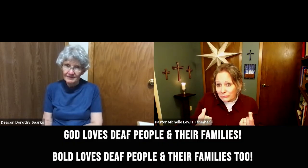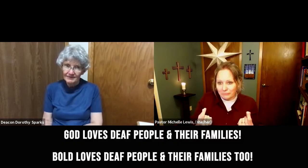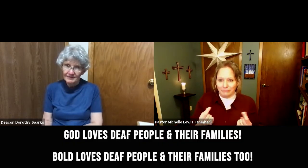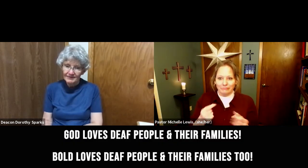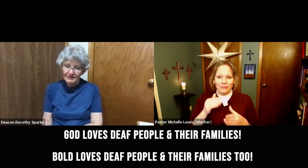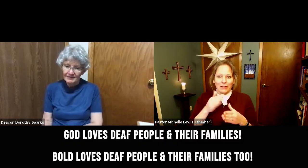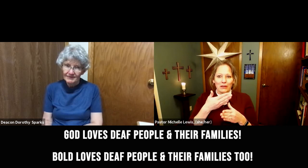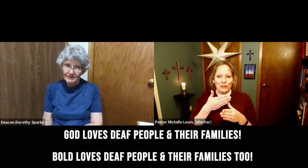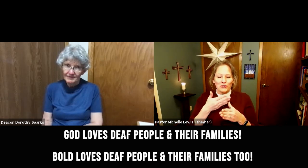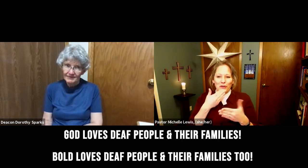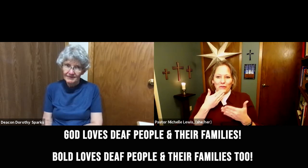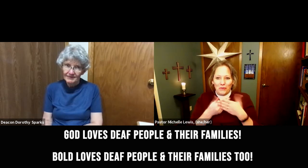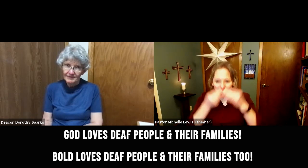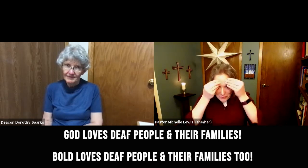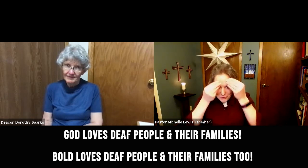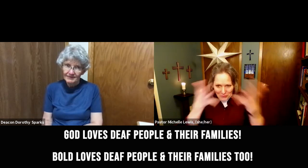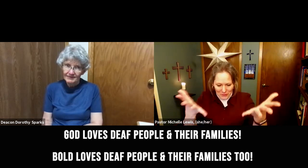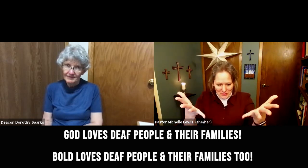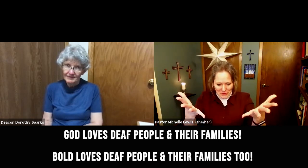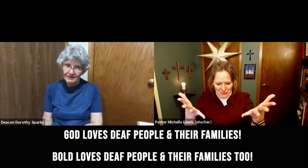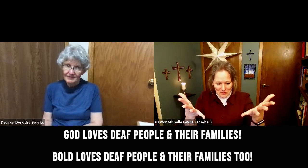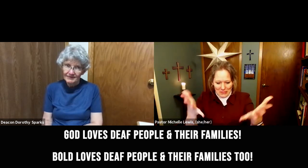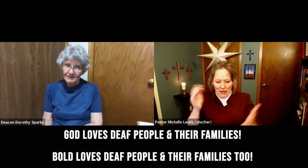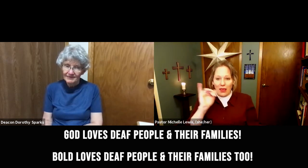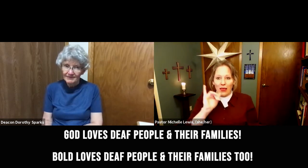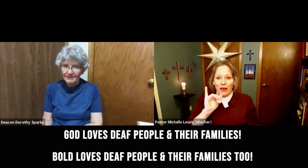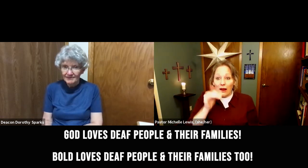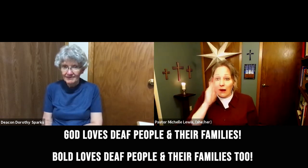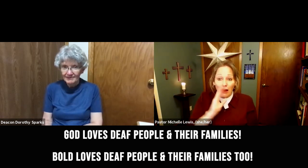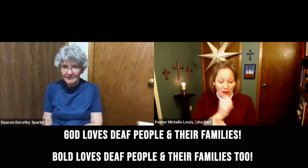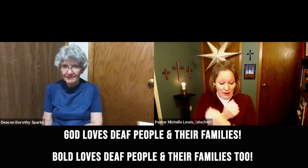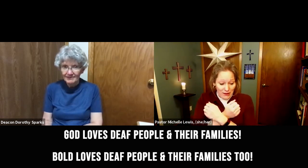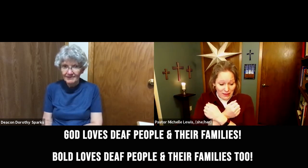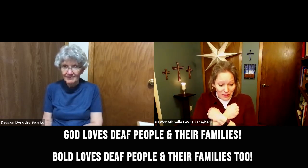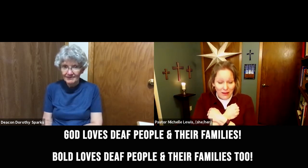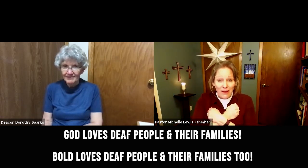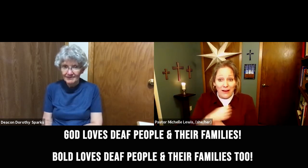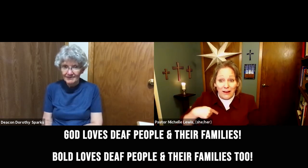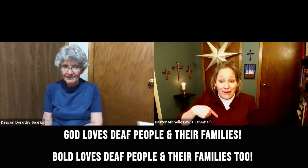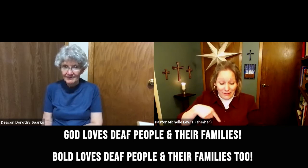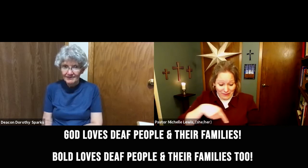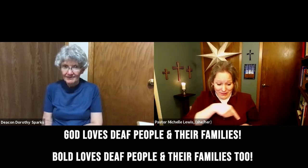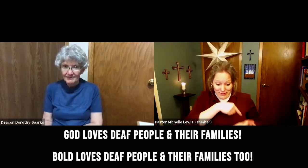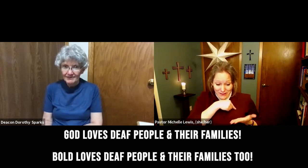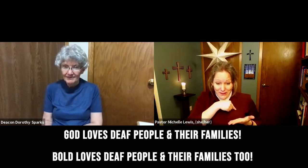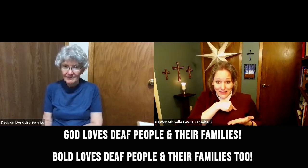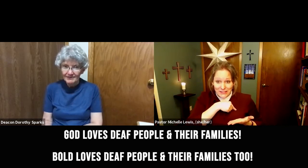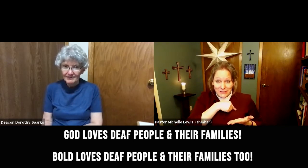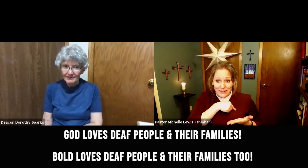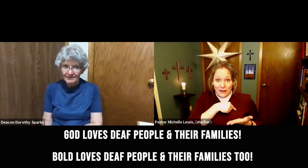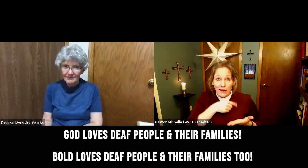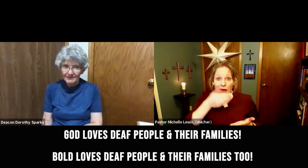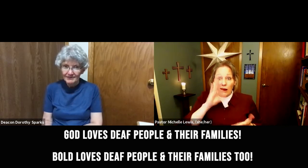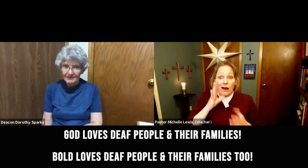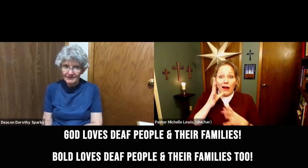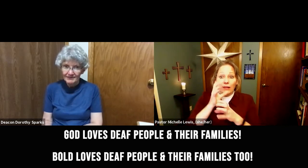So God asks and trusts us to give witness to the good news that